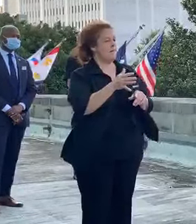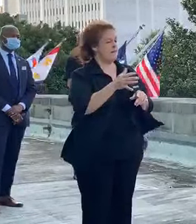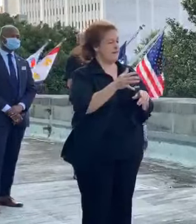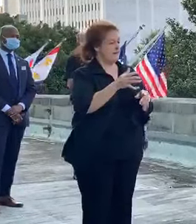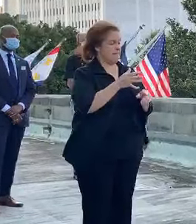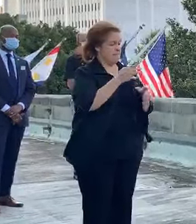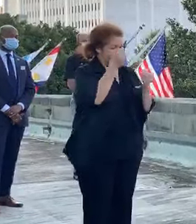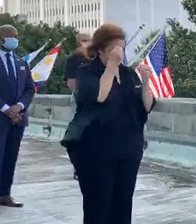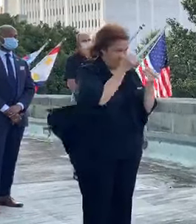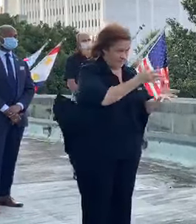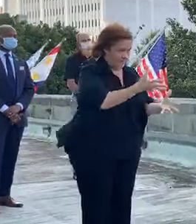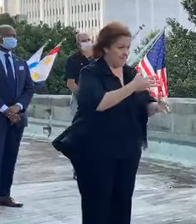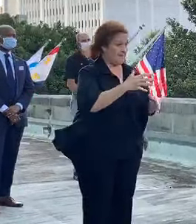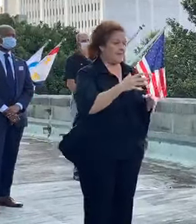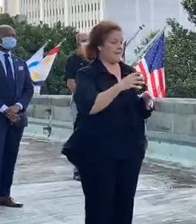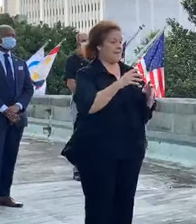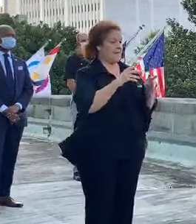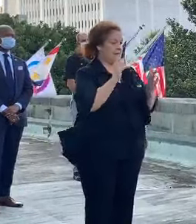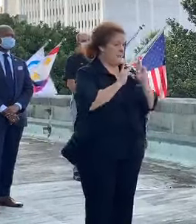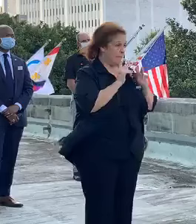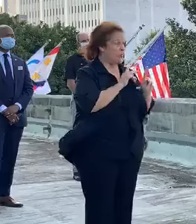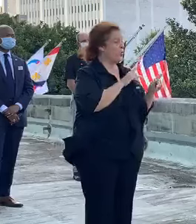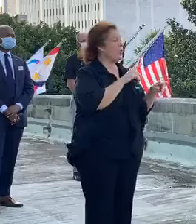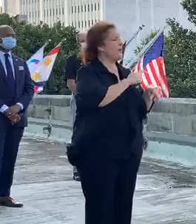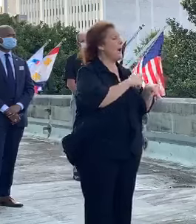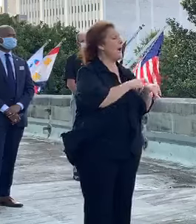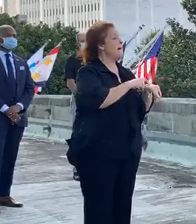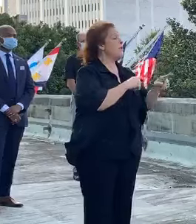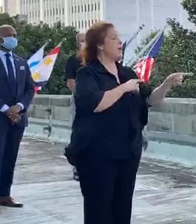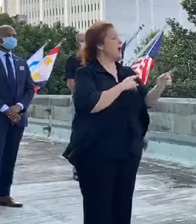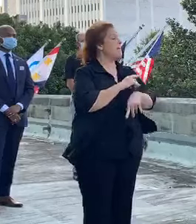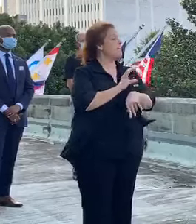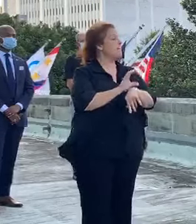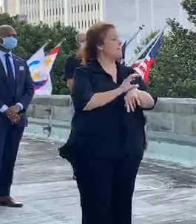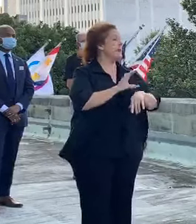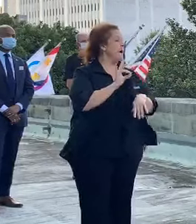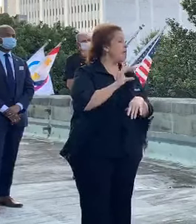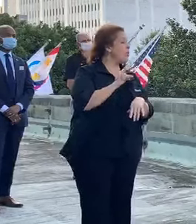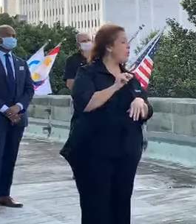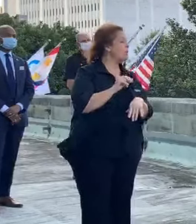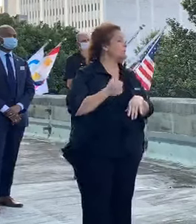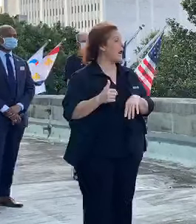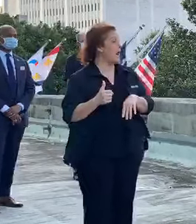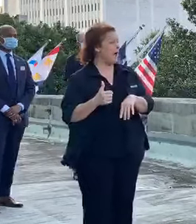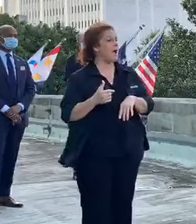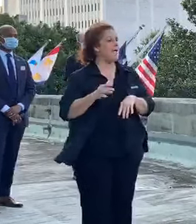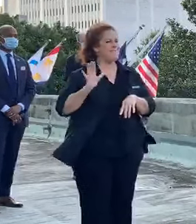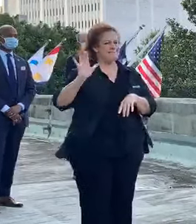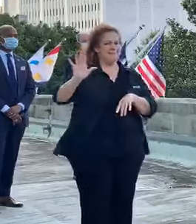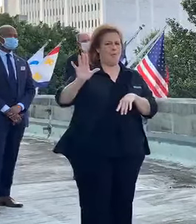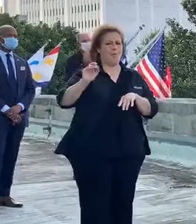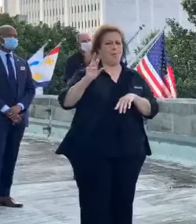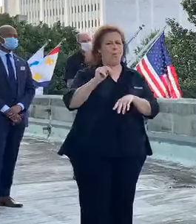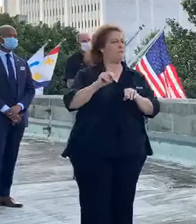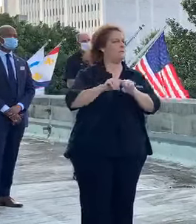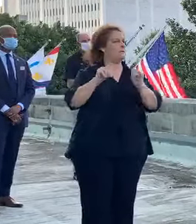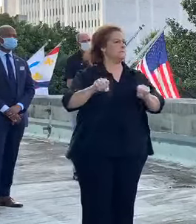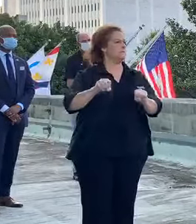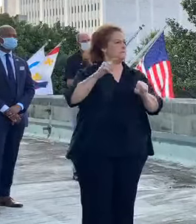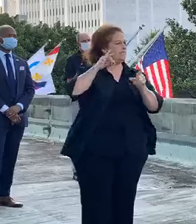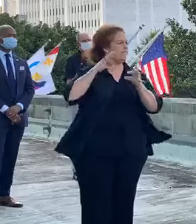o'clock, I'm going to 8:30, that sort of thing. But that's what they are creating, their own system.